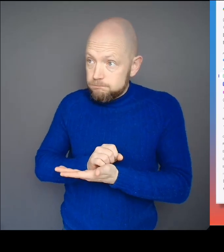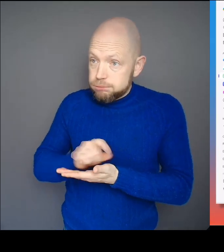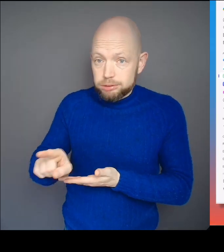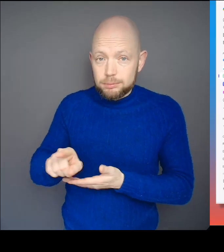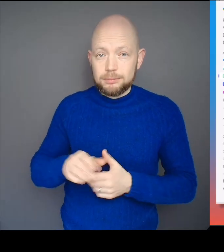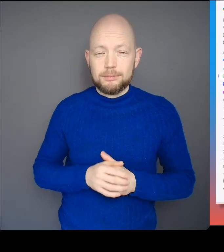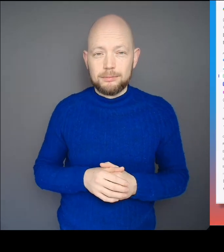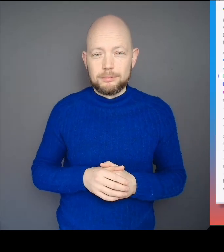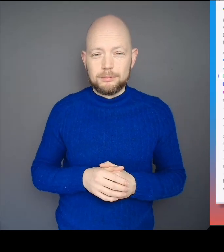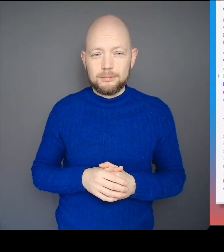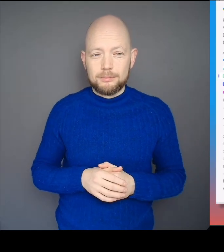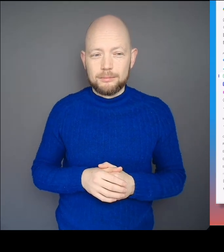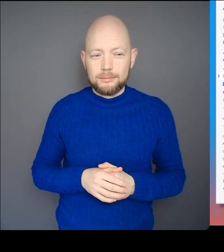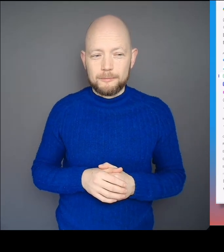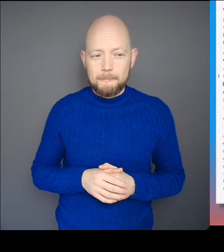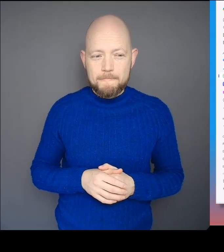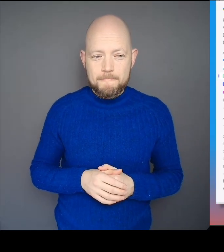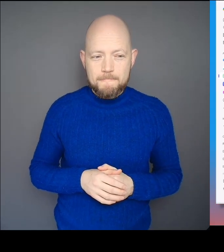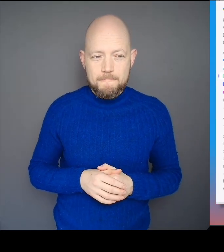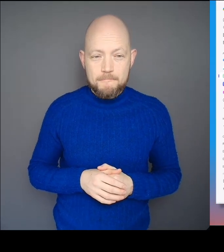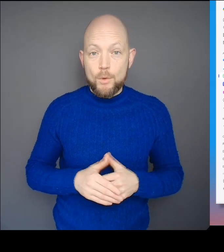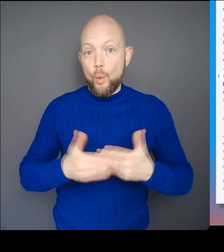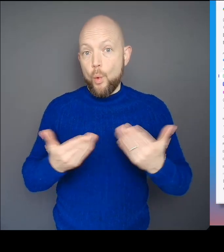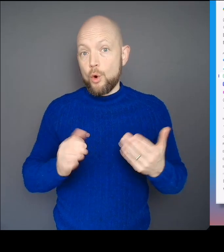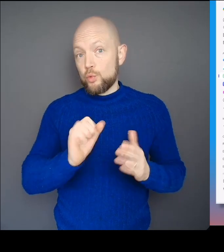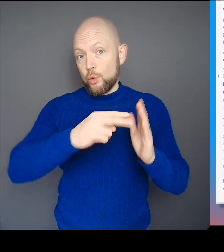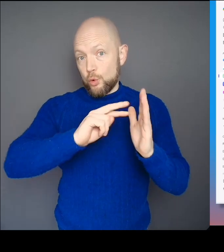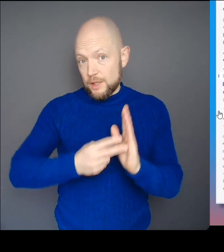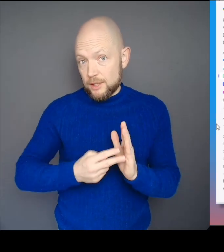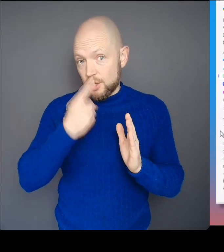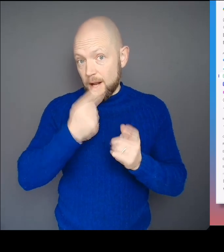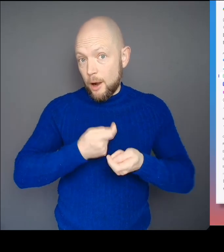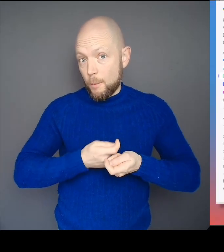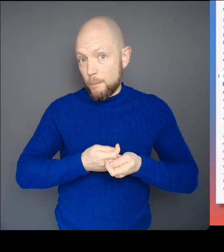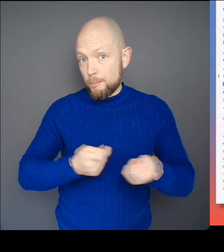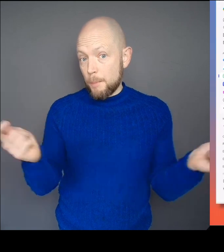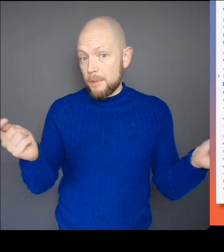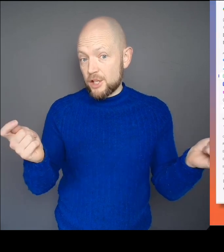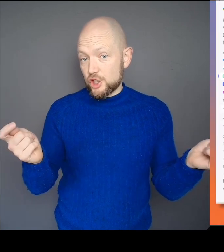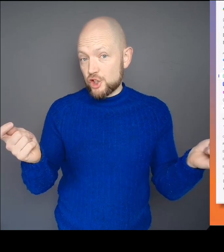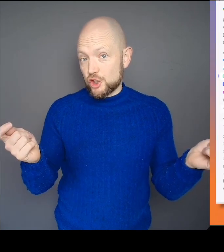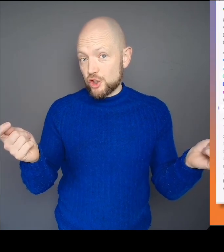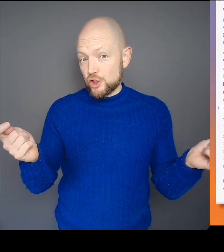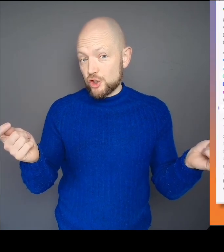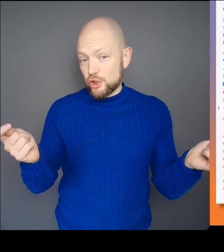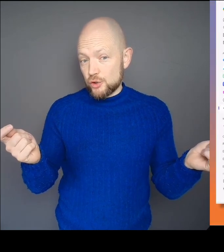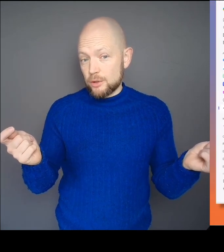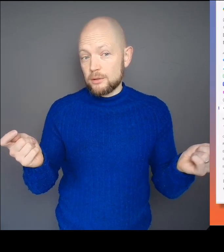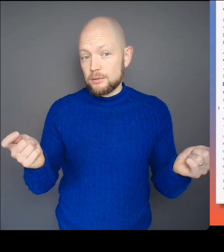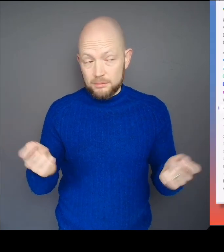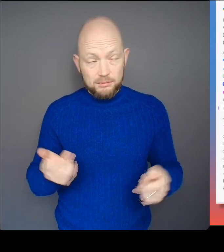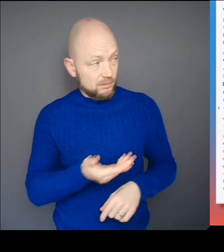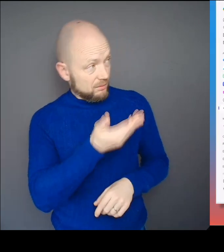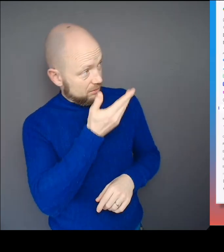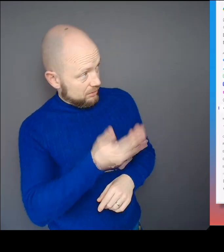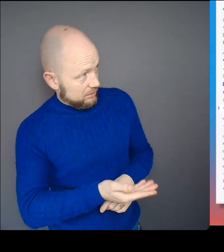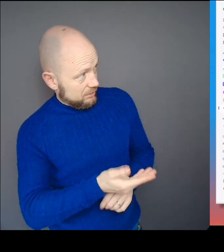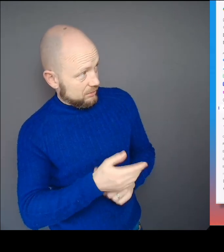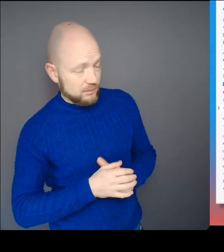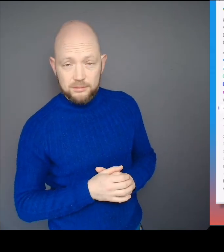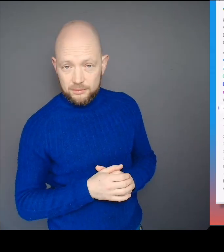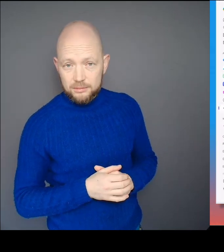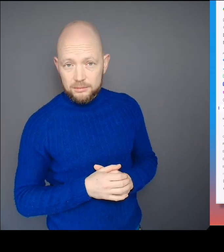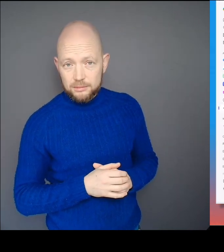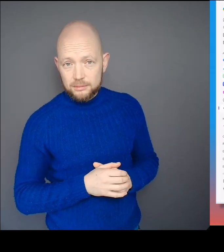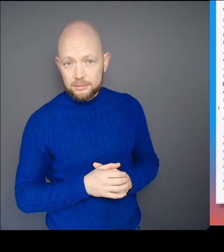basically put that link out into the world, or you can have your organization publish it so that it sits under this all agents